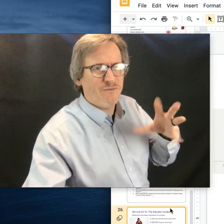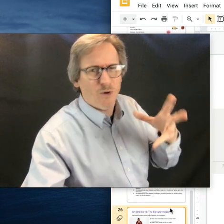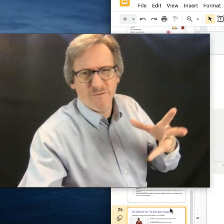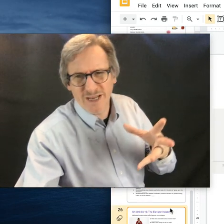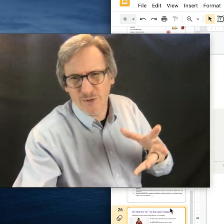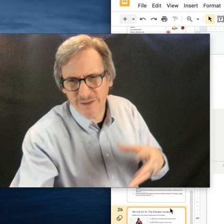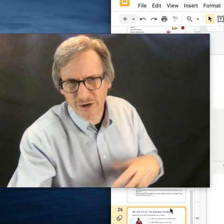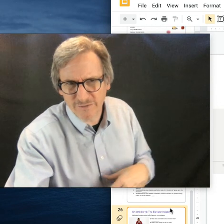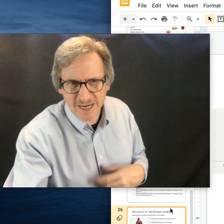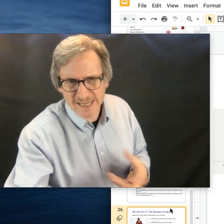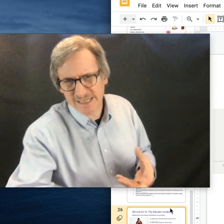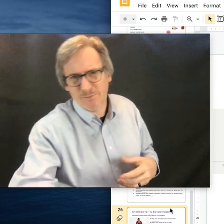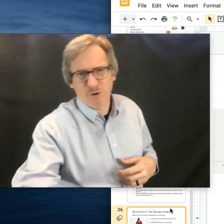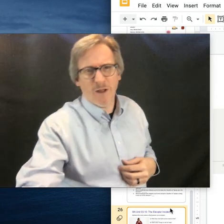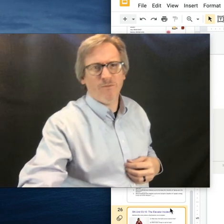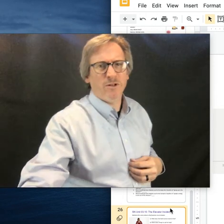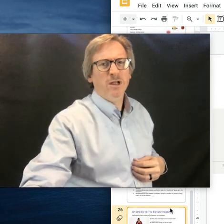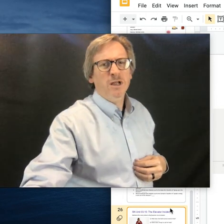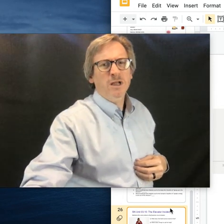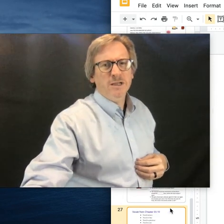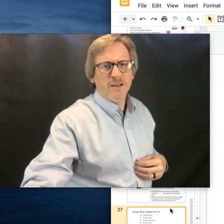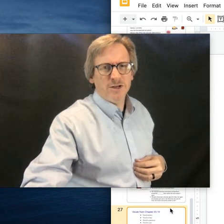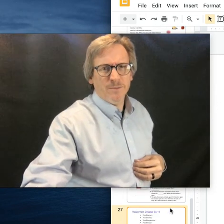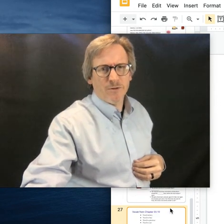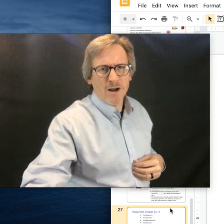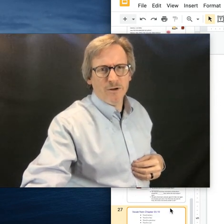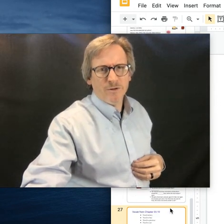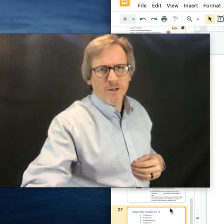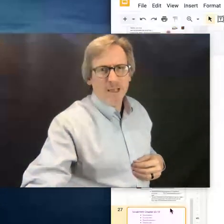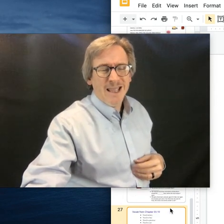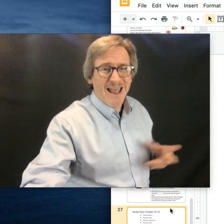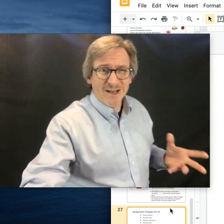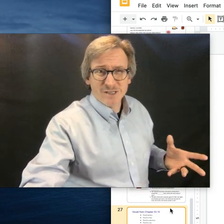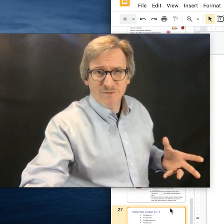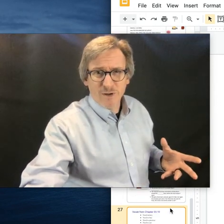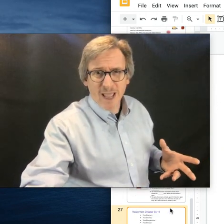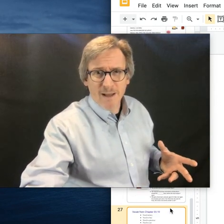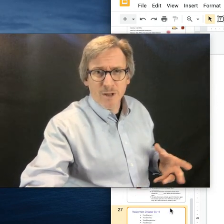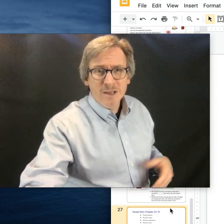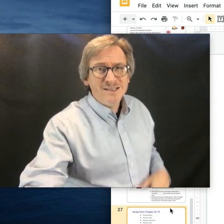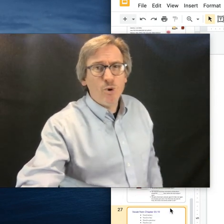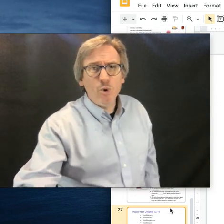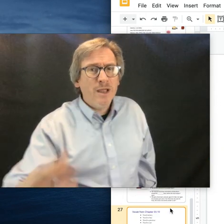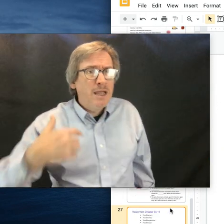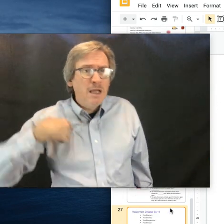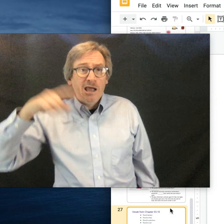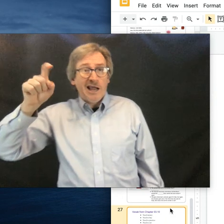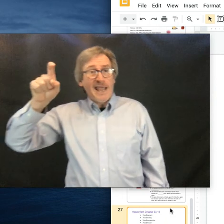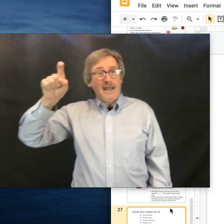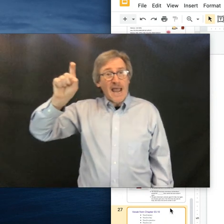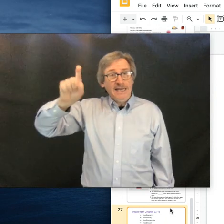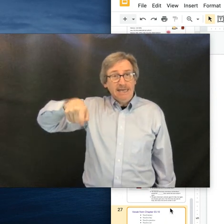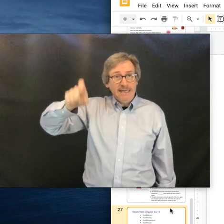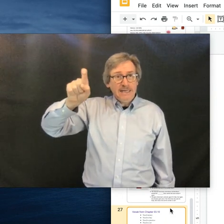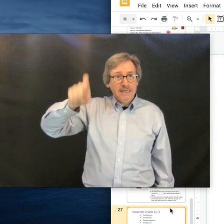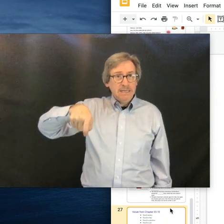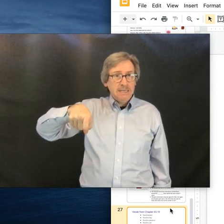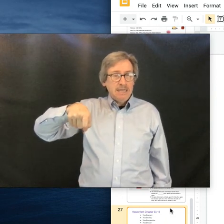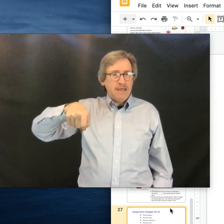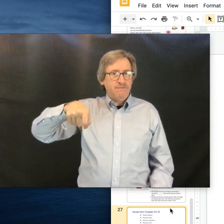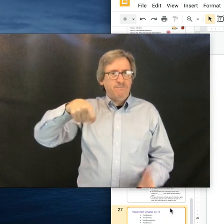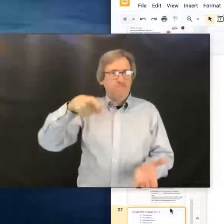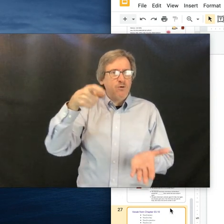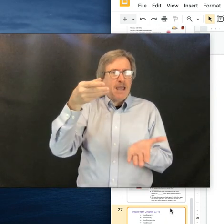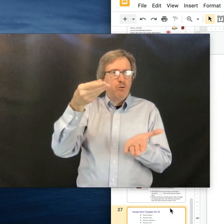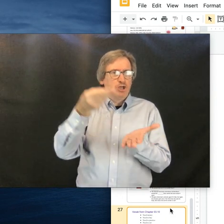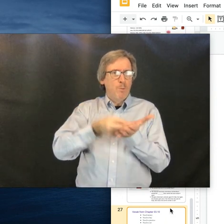I put the video in there in case it's more helpful than jumping around. And here's the vocab. So again, I need,